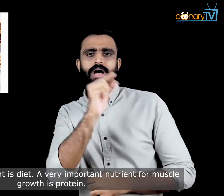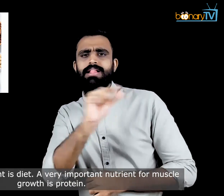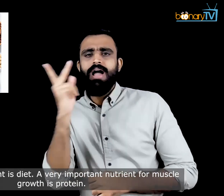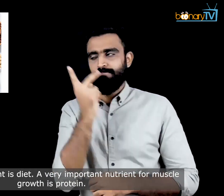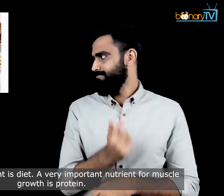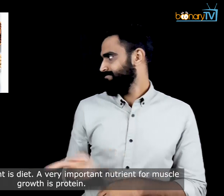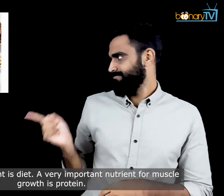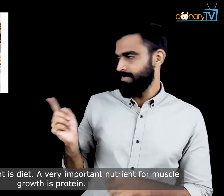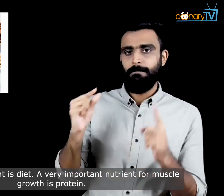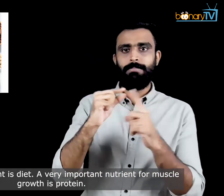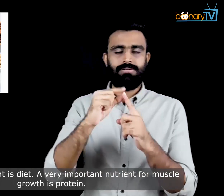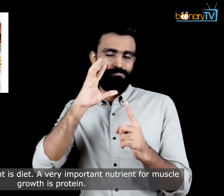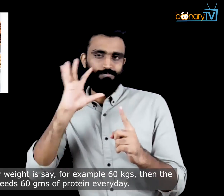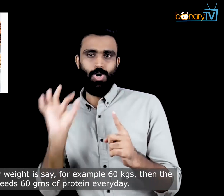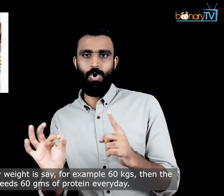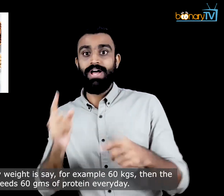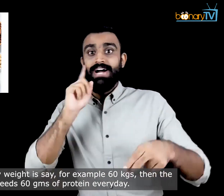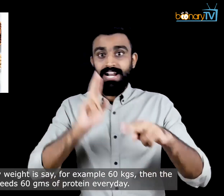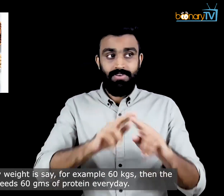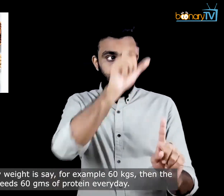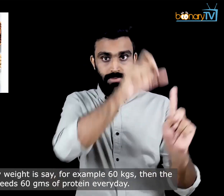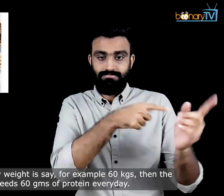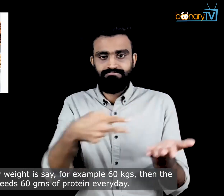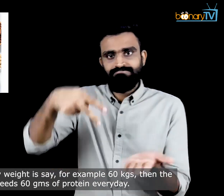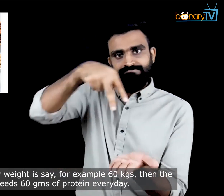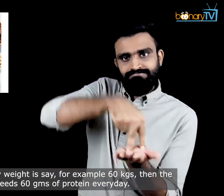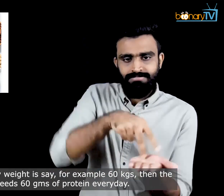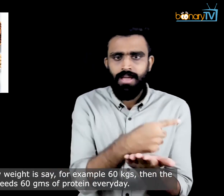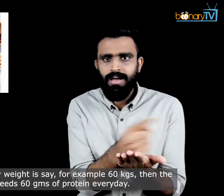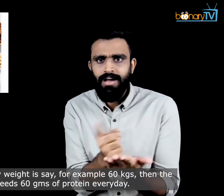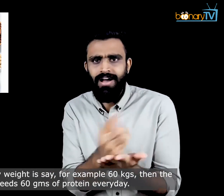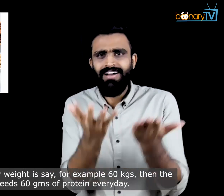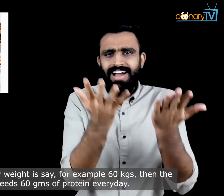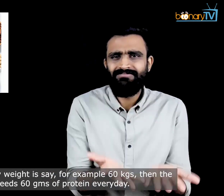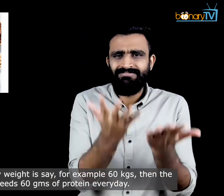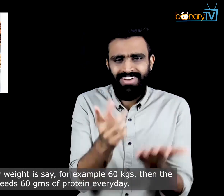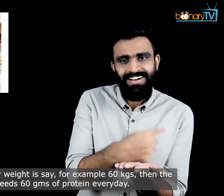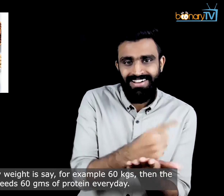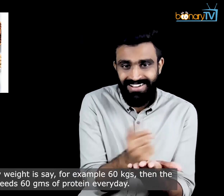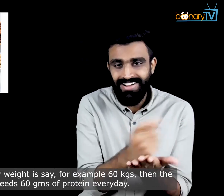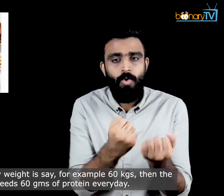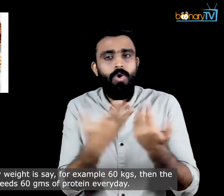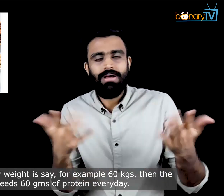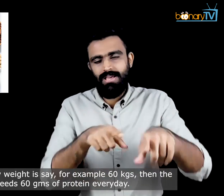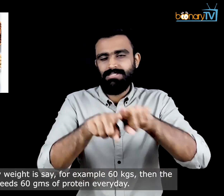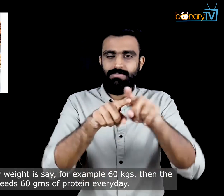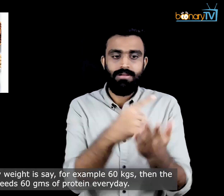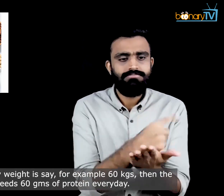growth is protein if a person's body weight is say for example 60